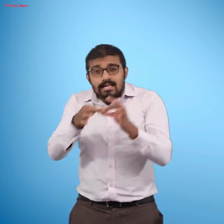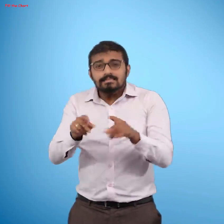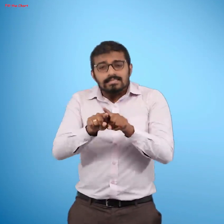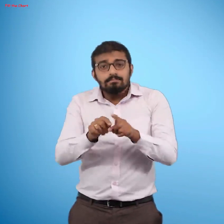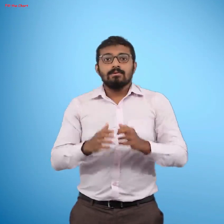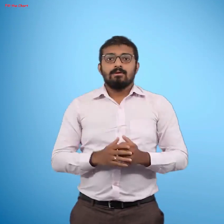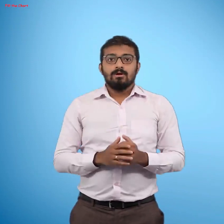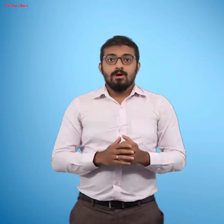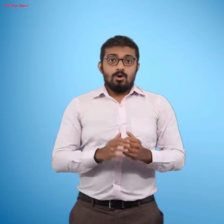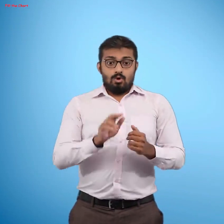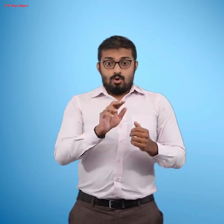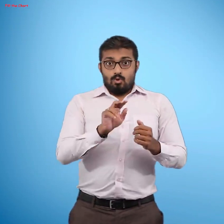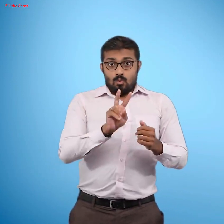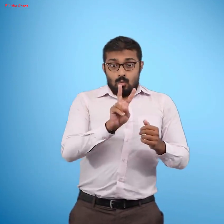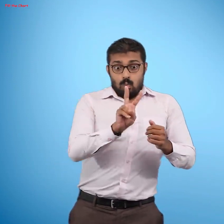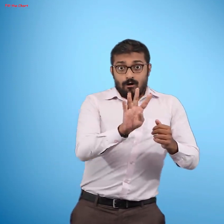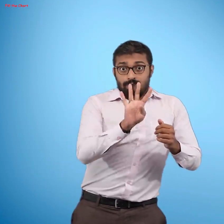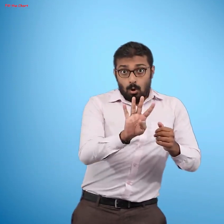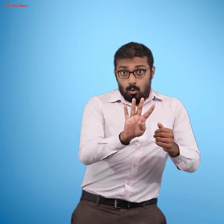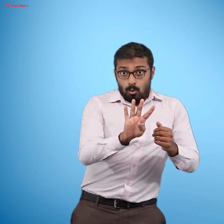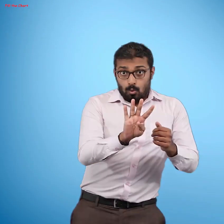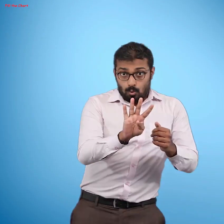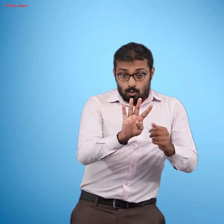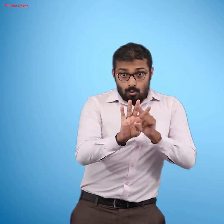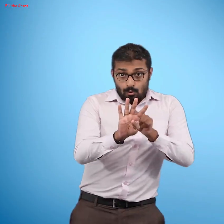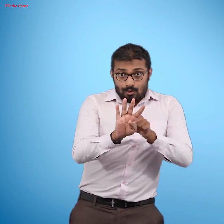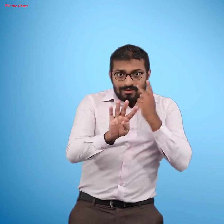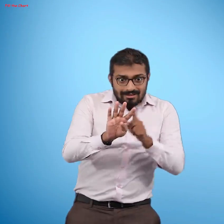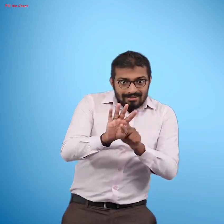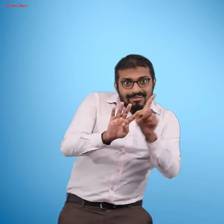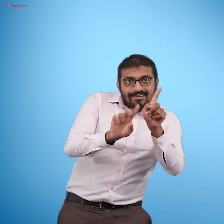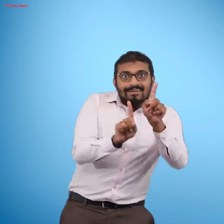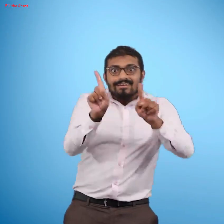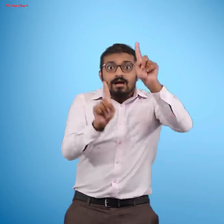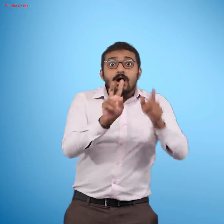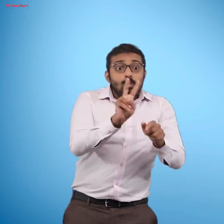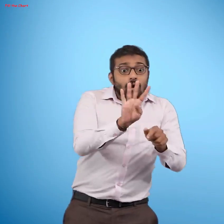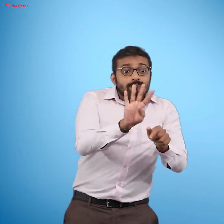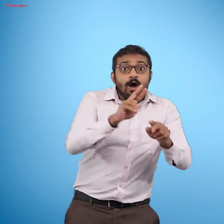In how many ways can you draw a factor tree for 24?